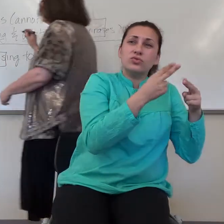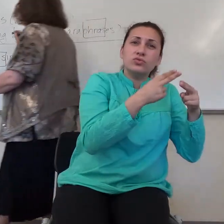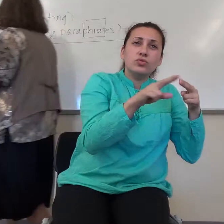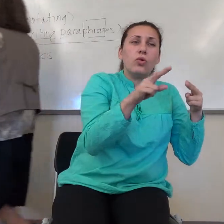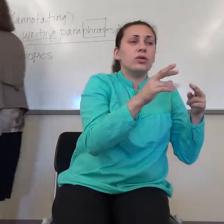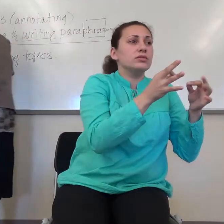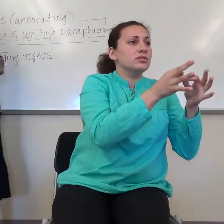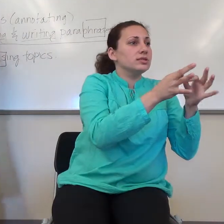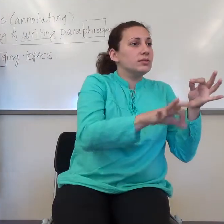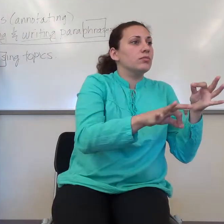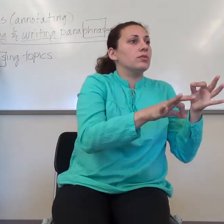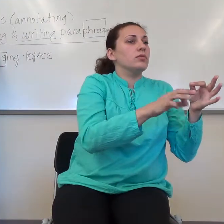these.